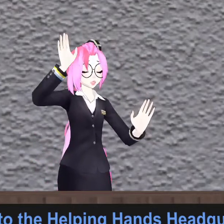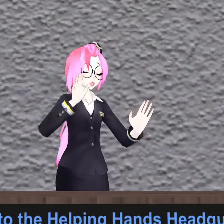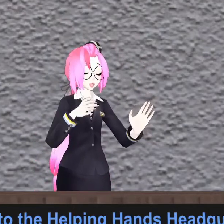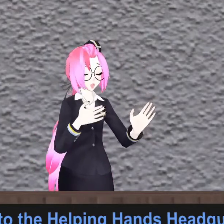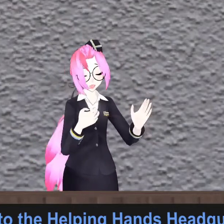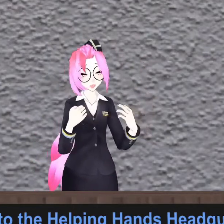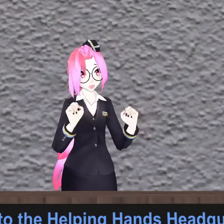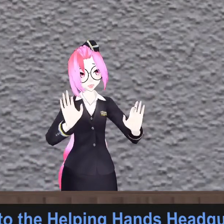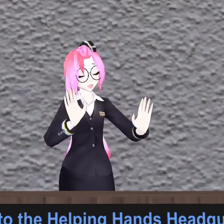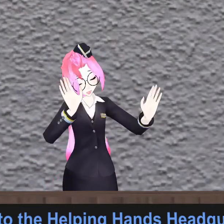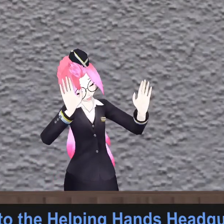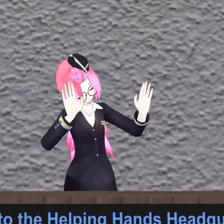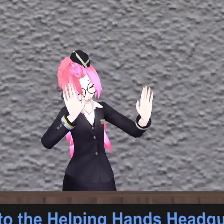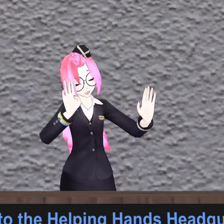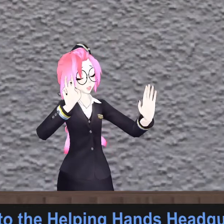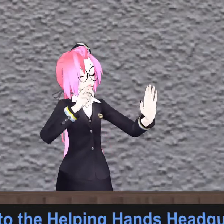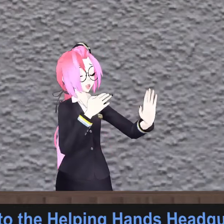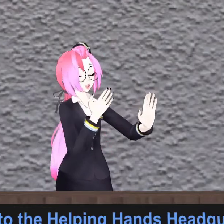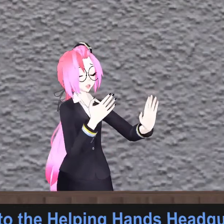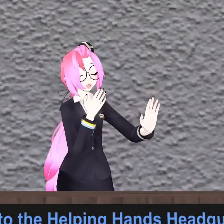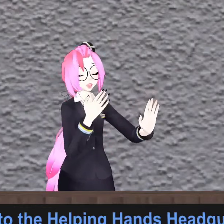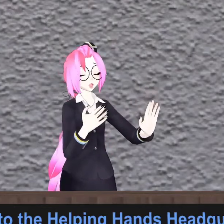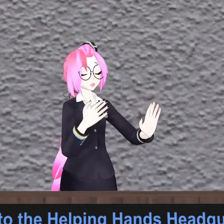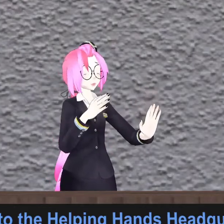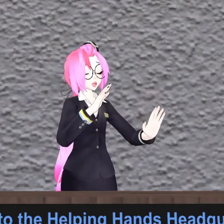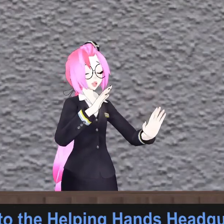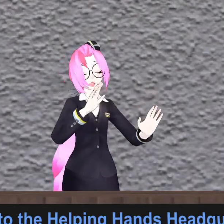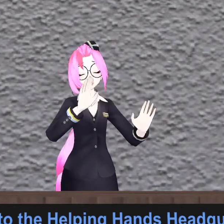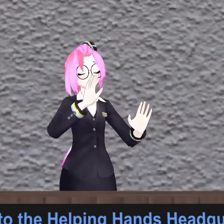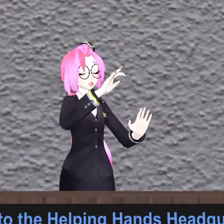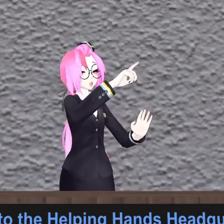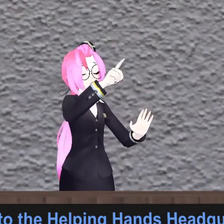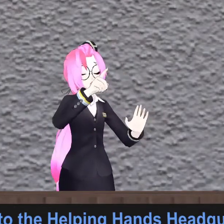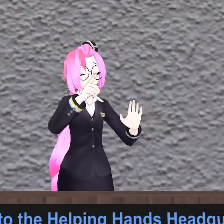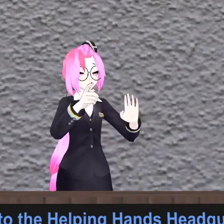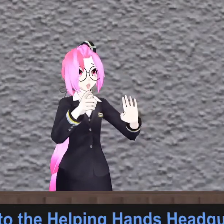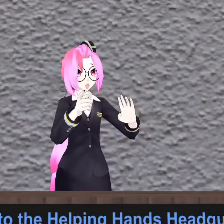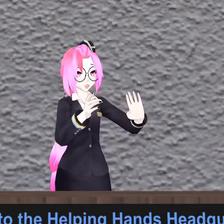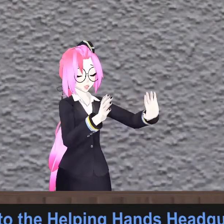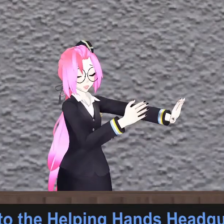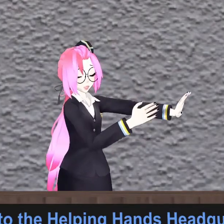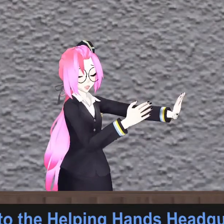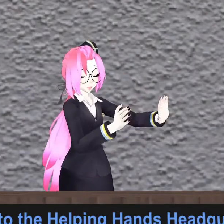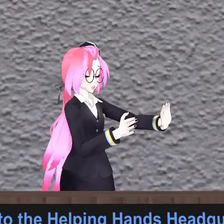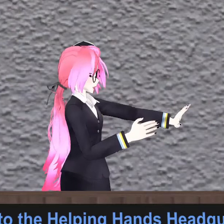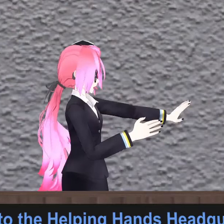if you don't want to participate. If you're like, no, thank you. No, thank you. Okay, so for those of you who don't want to participate, I'm going to ask you to go into